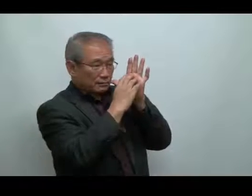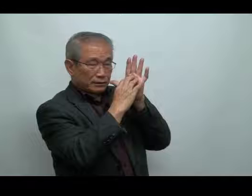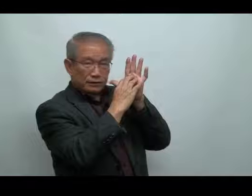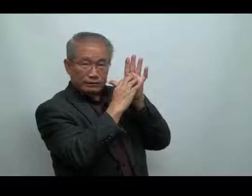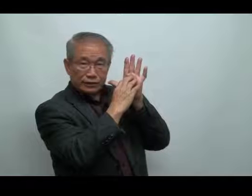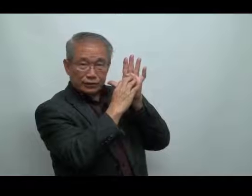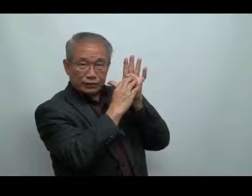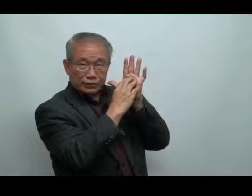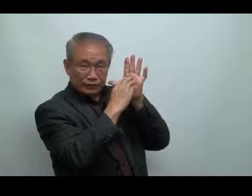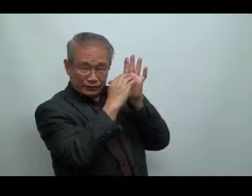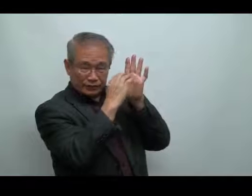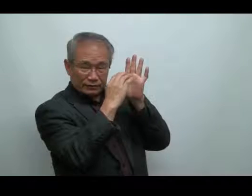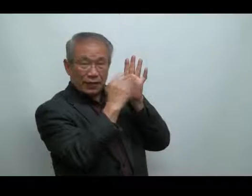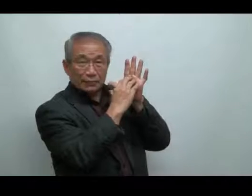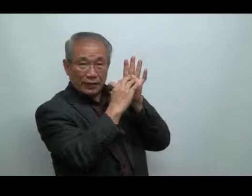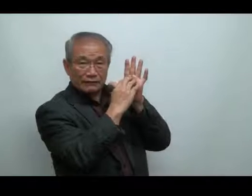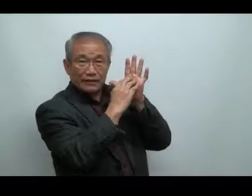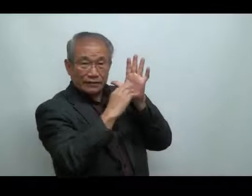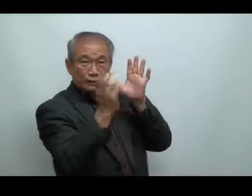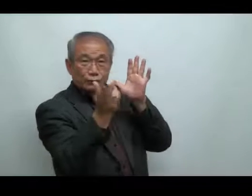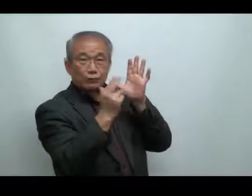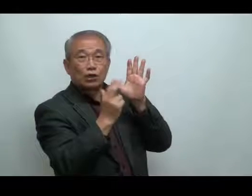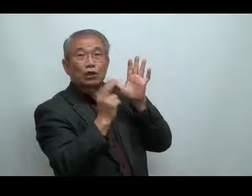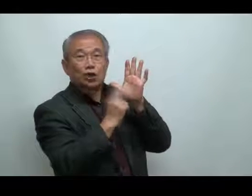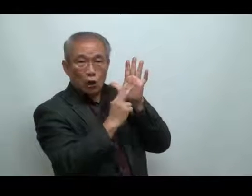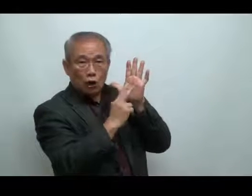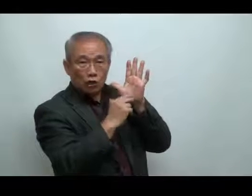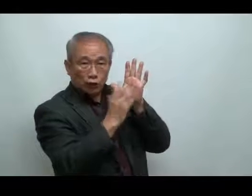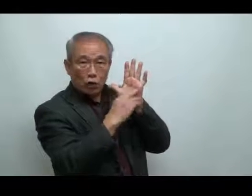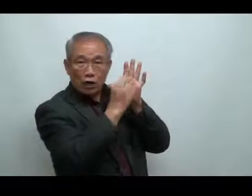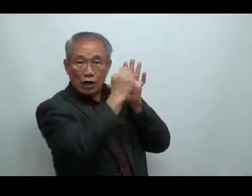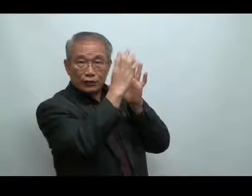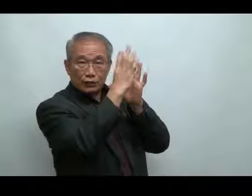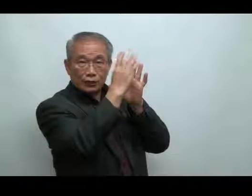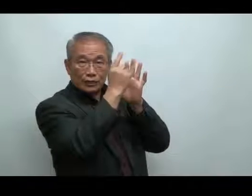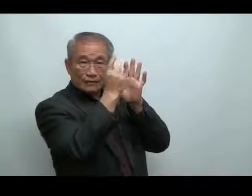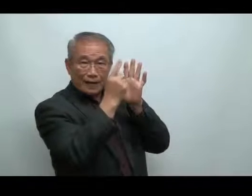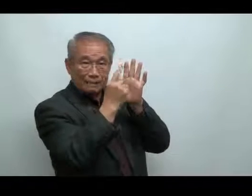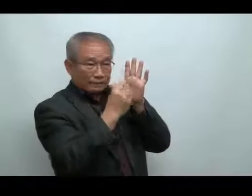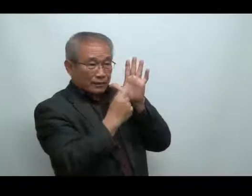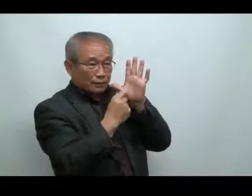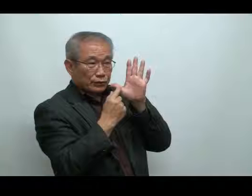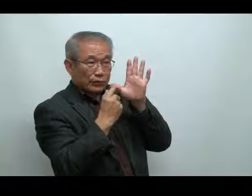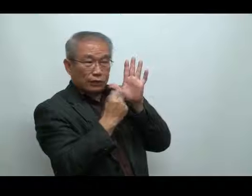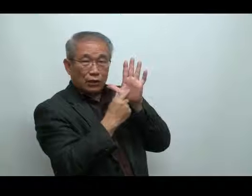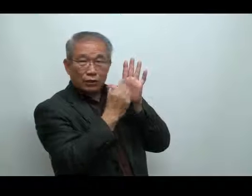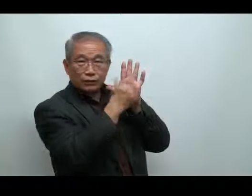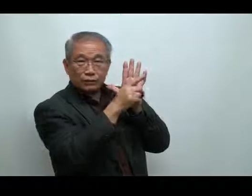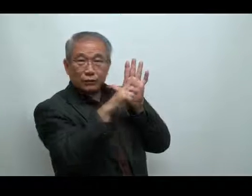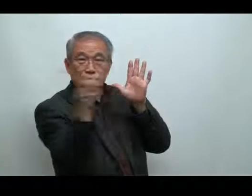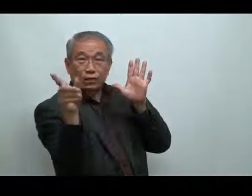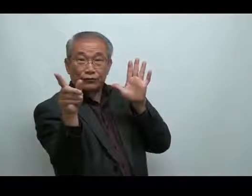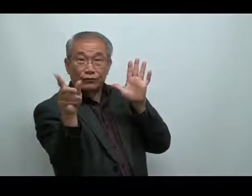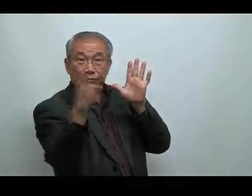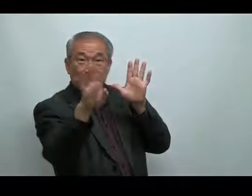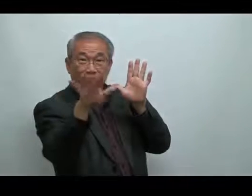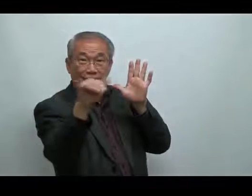middle of the register of the treble clef, then you use go and yo. Now, you can go and yo the whole song through 4 or 5